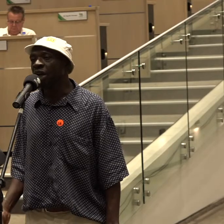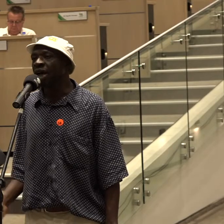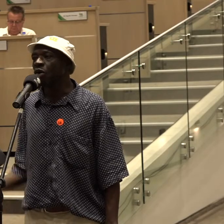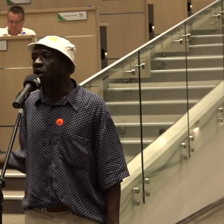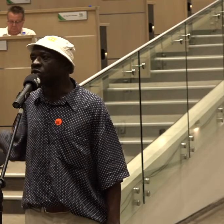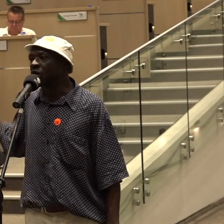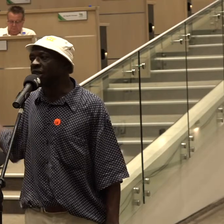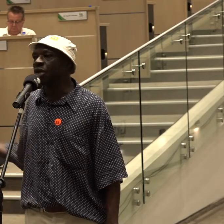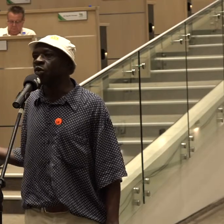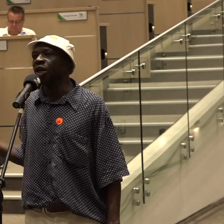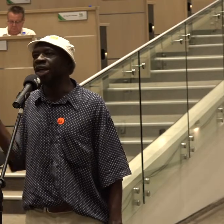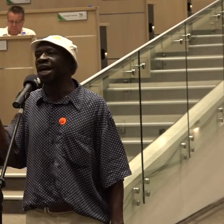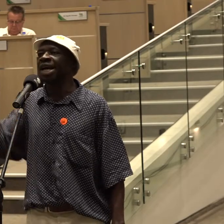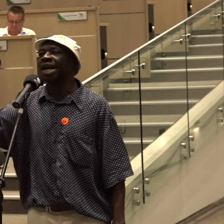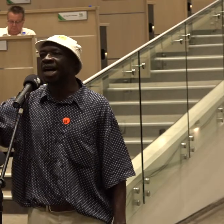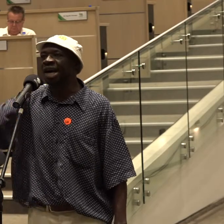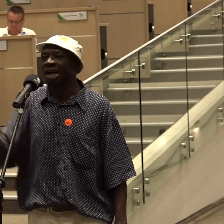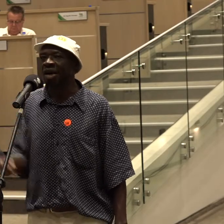foreign